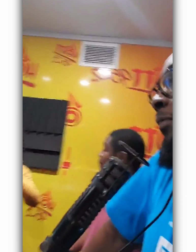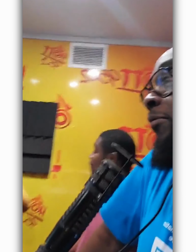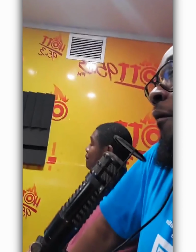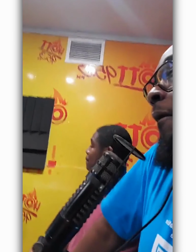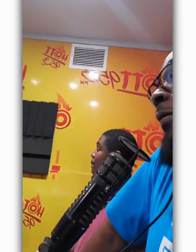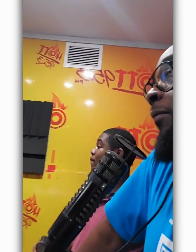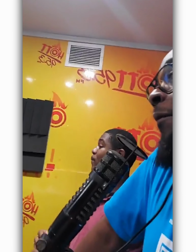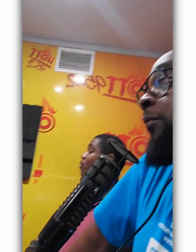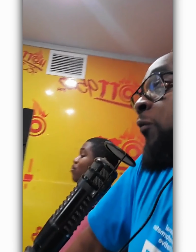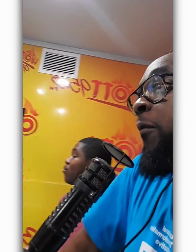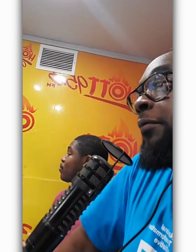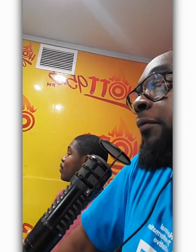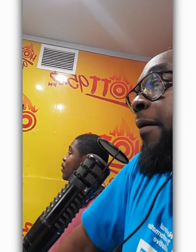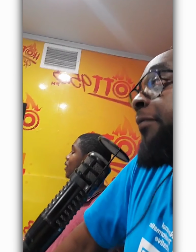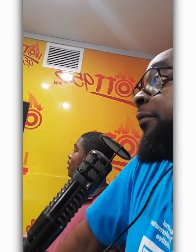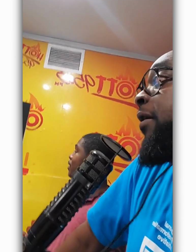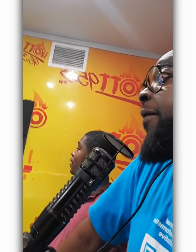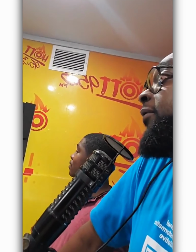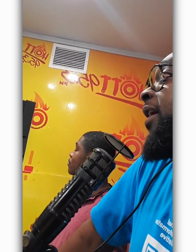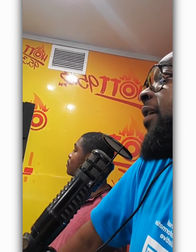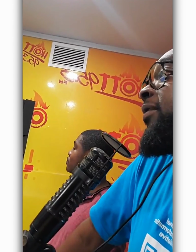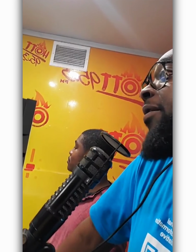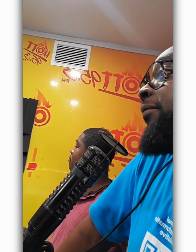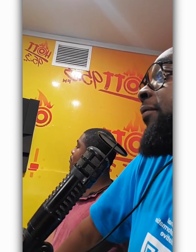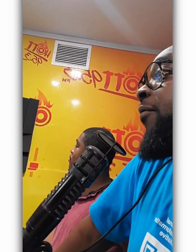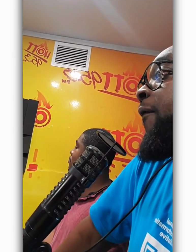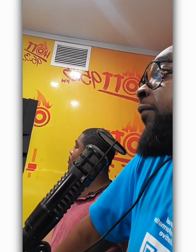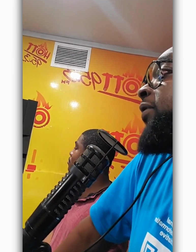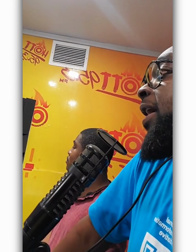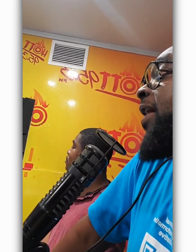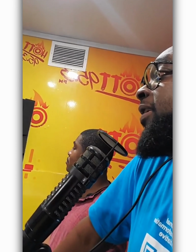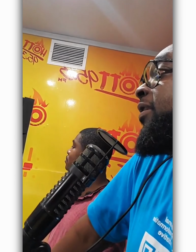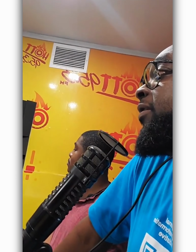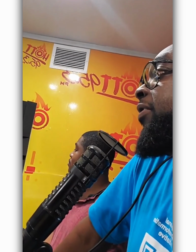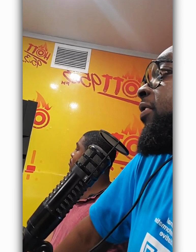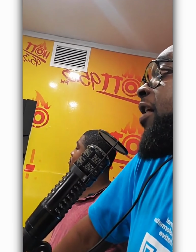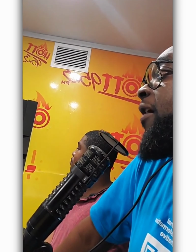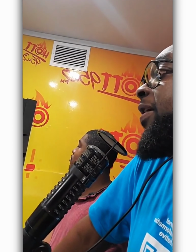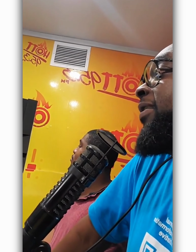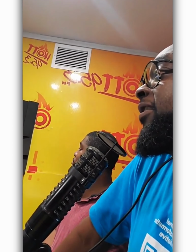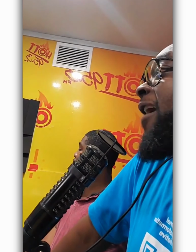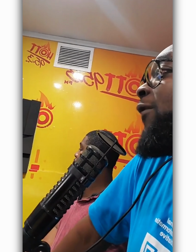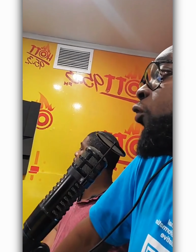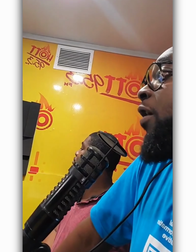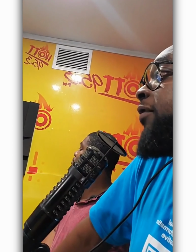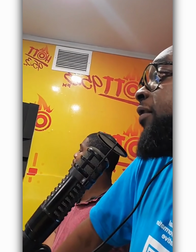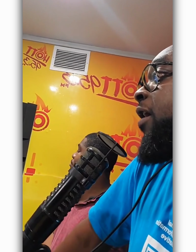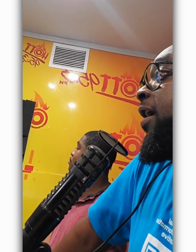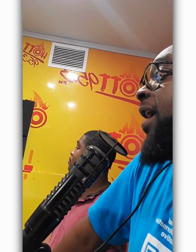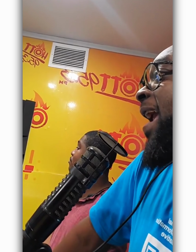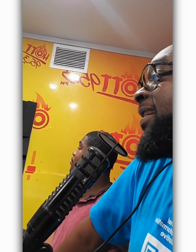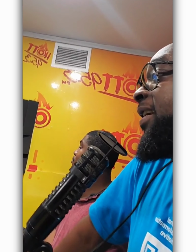on NTI's Instagram. Yes. What's the handle again? NTI Star B and Star with 2 R's. Right. NTI